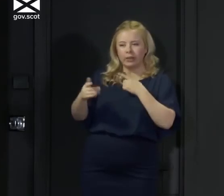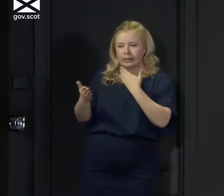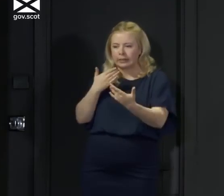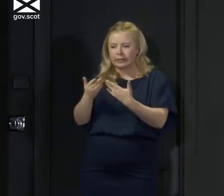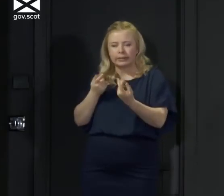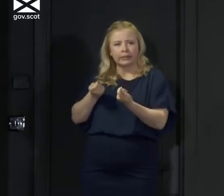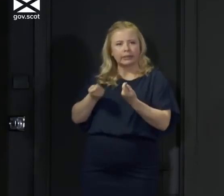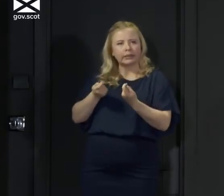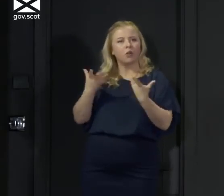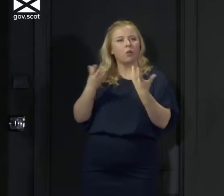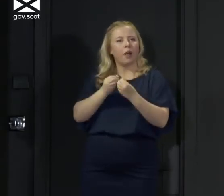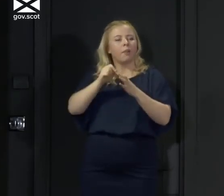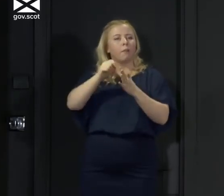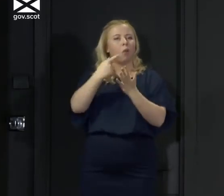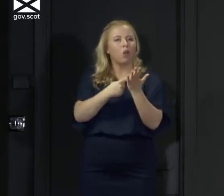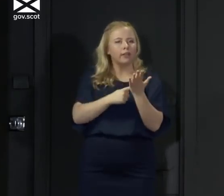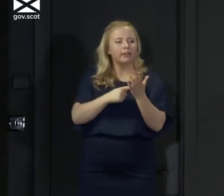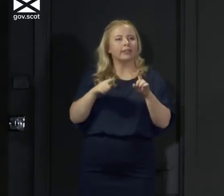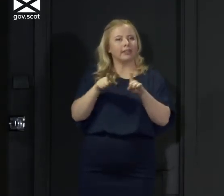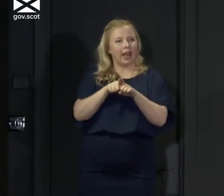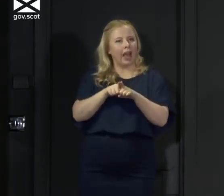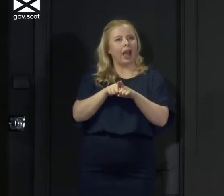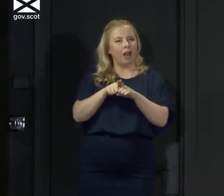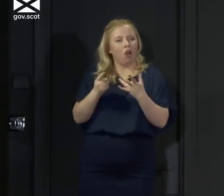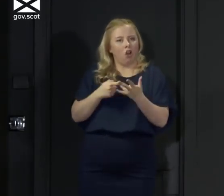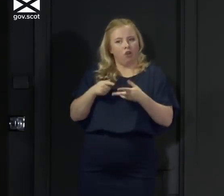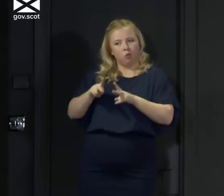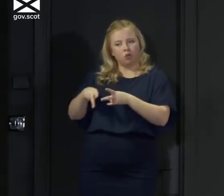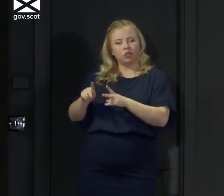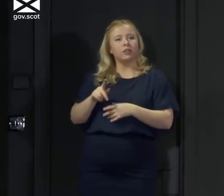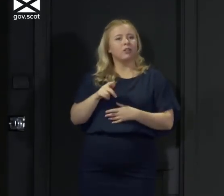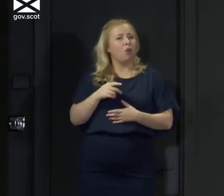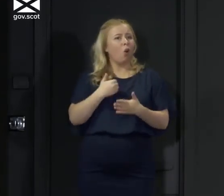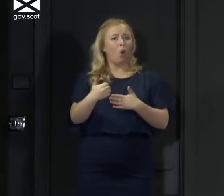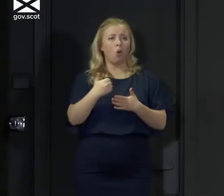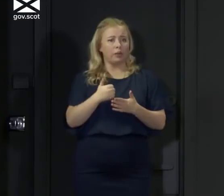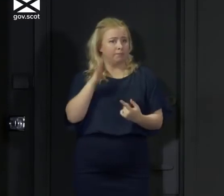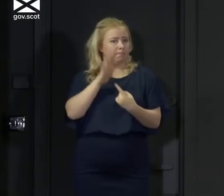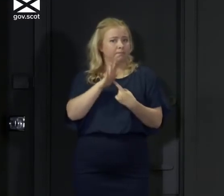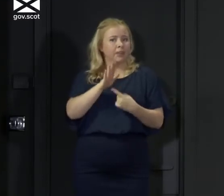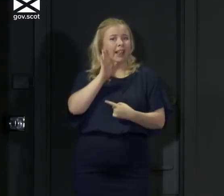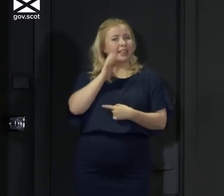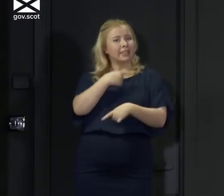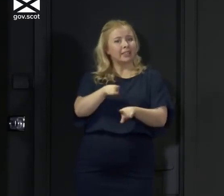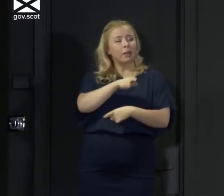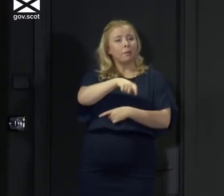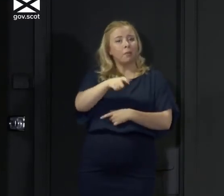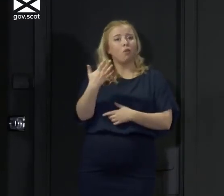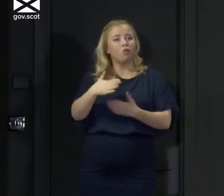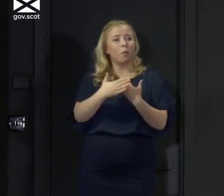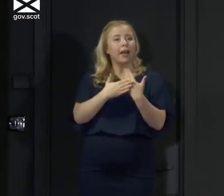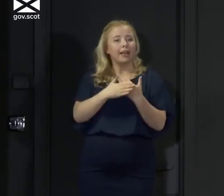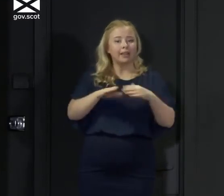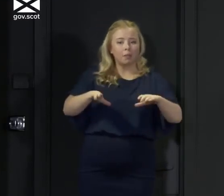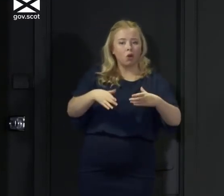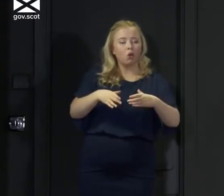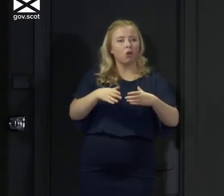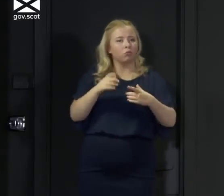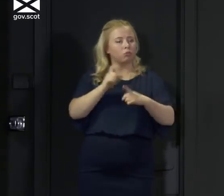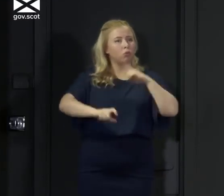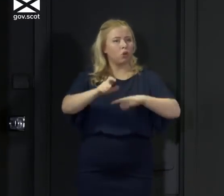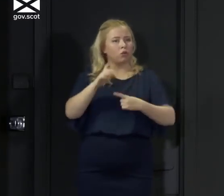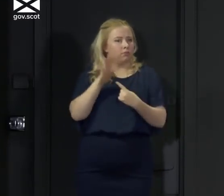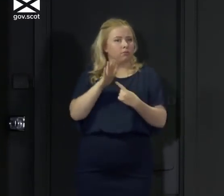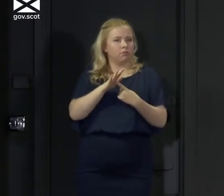that. It's always essential at any time to listen to people from our ethnic minority communities, to work with them and to ensure that the policies we